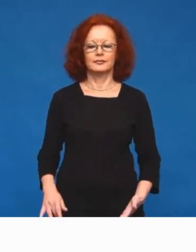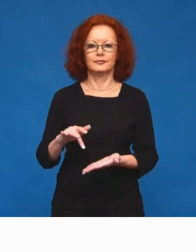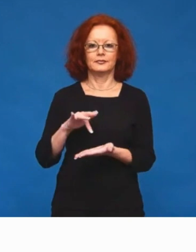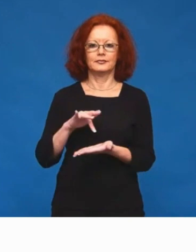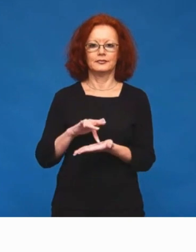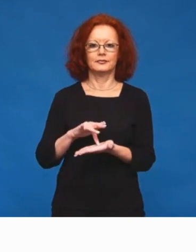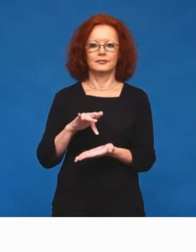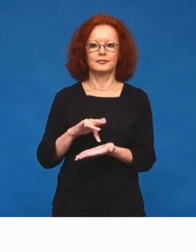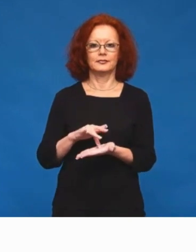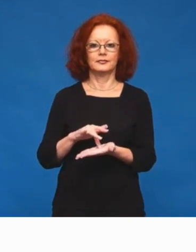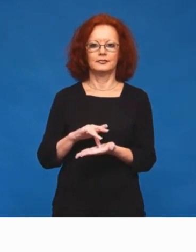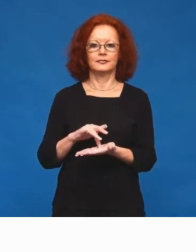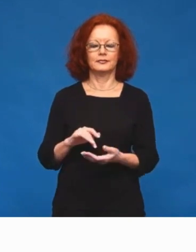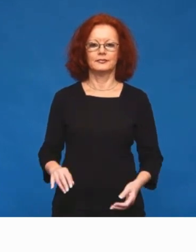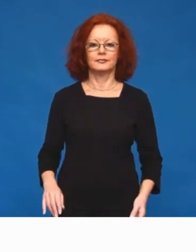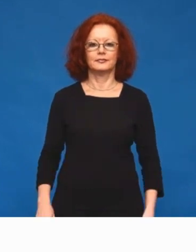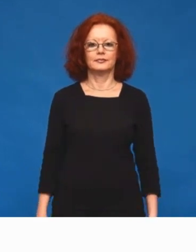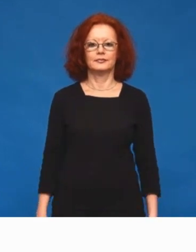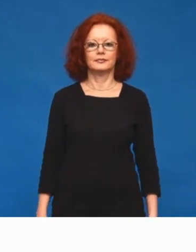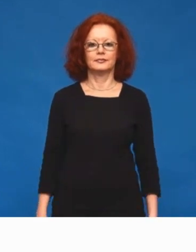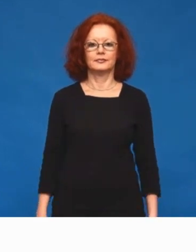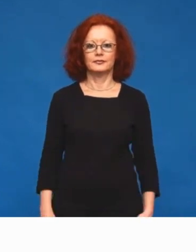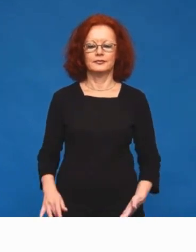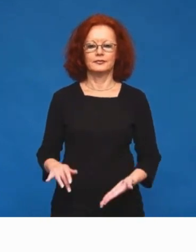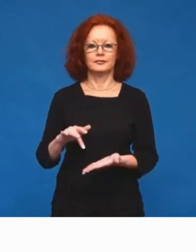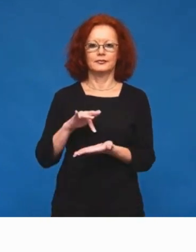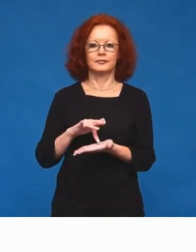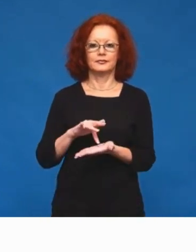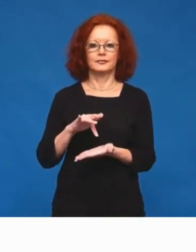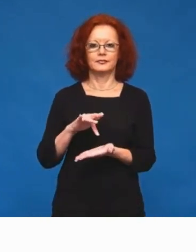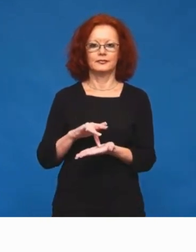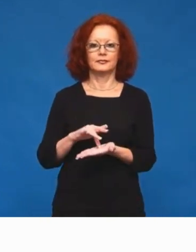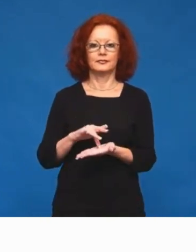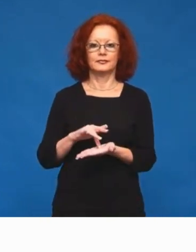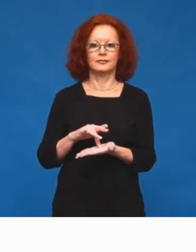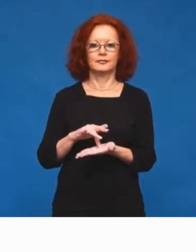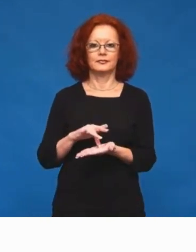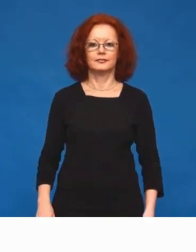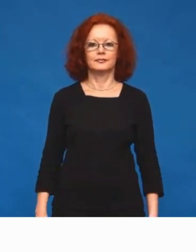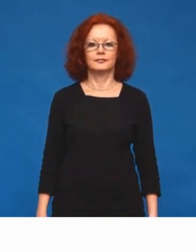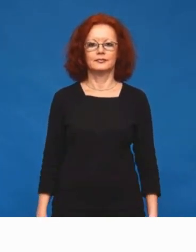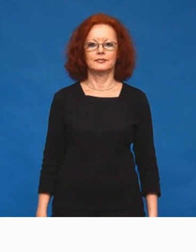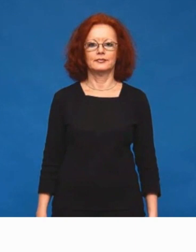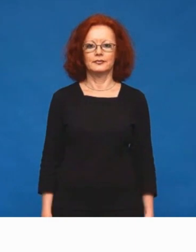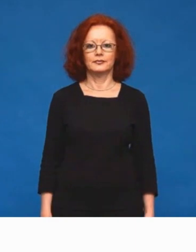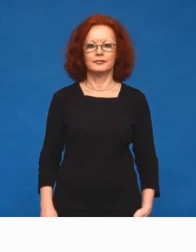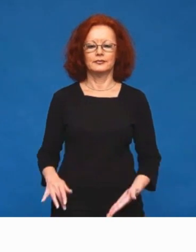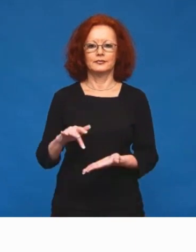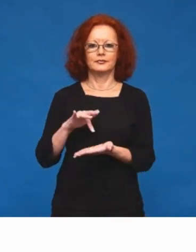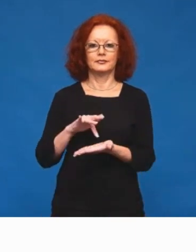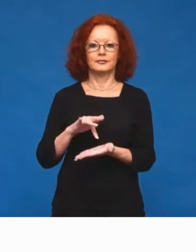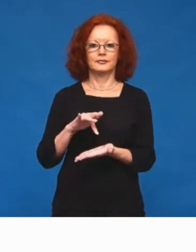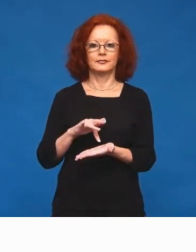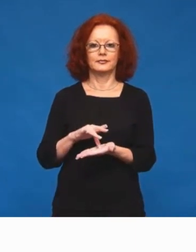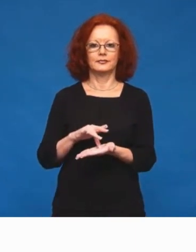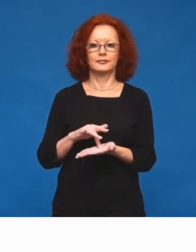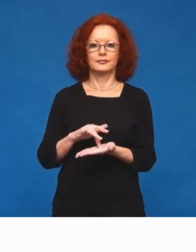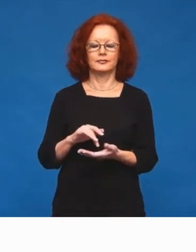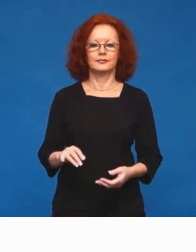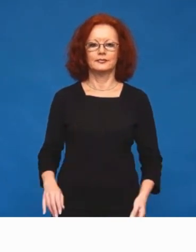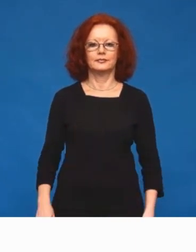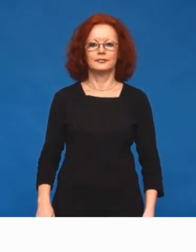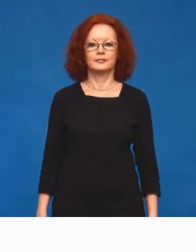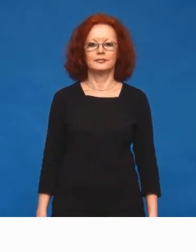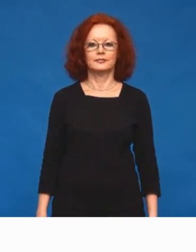the similar skin toes and occlusions confuse open pose. Also, when the motion is fast, tracking is degraded.